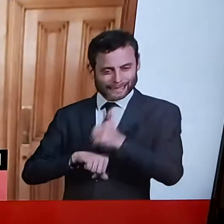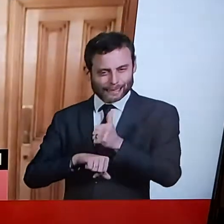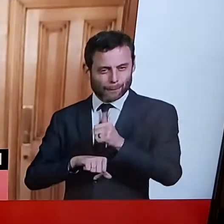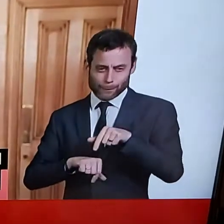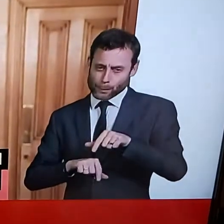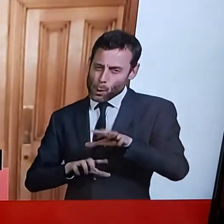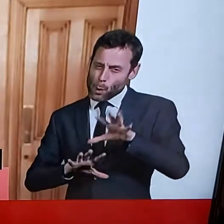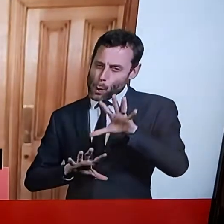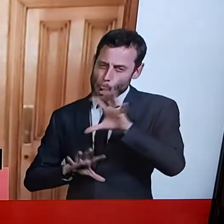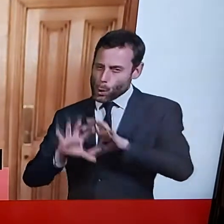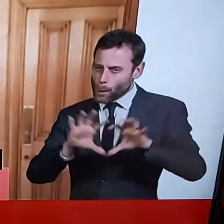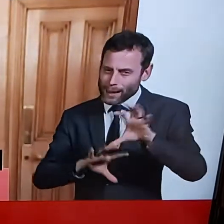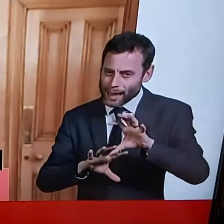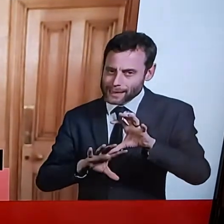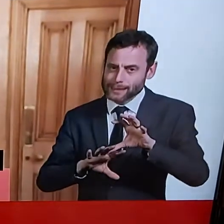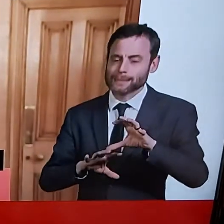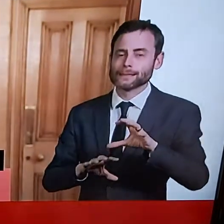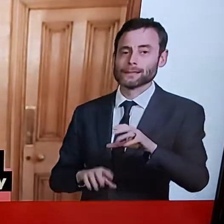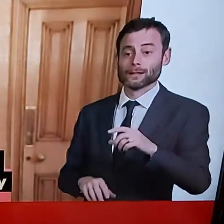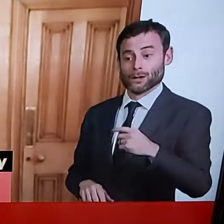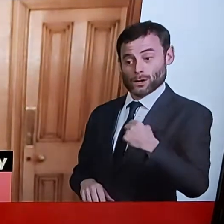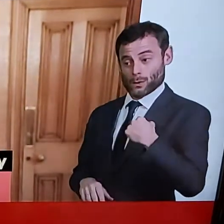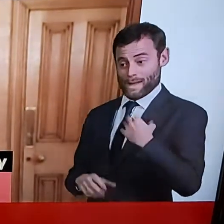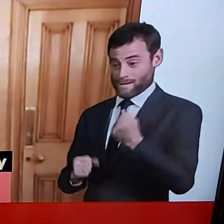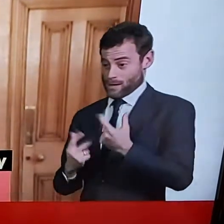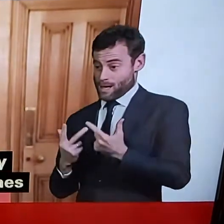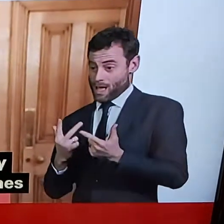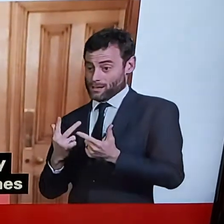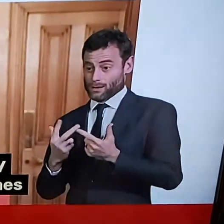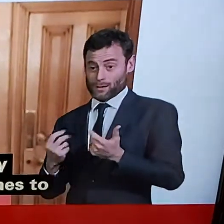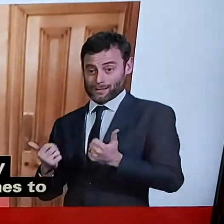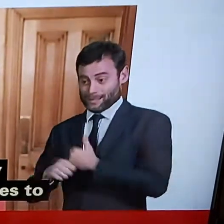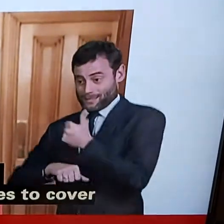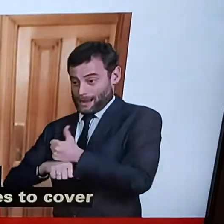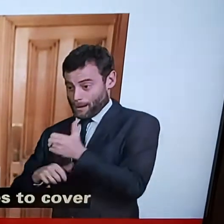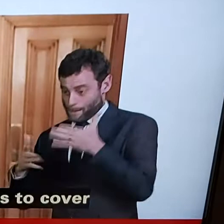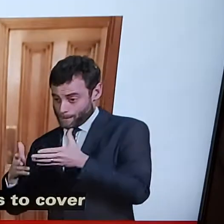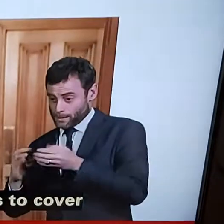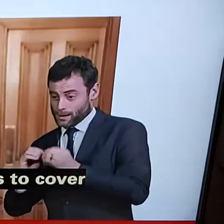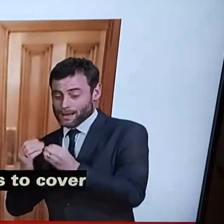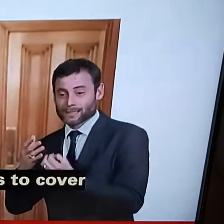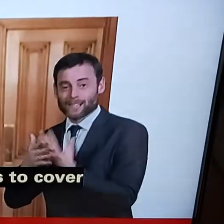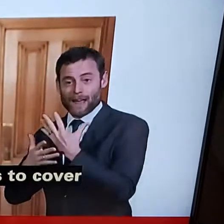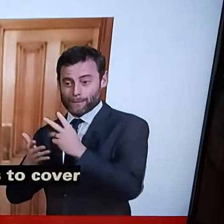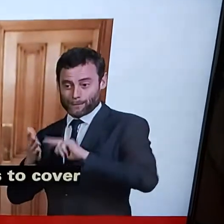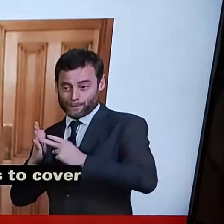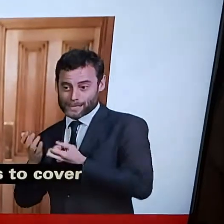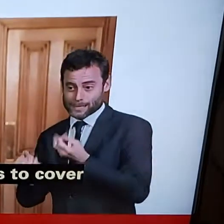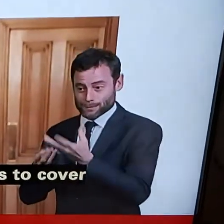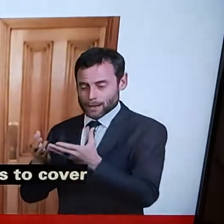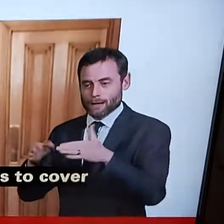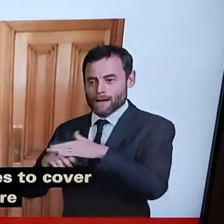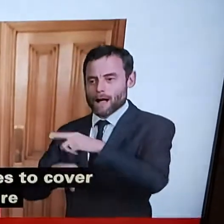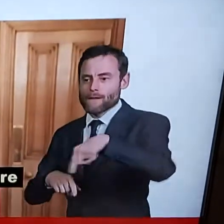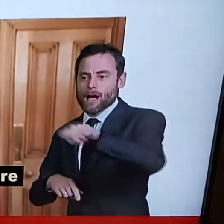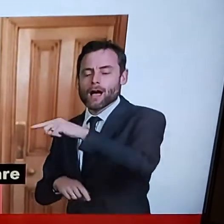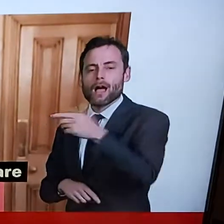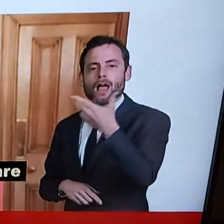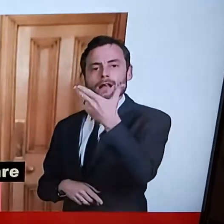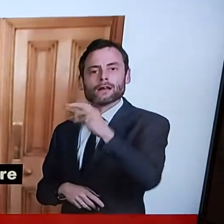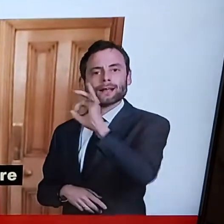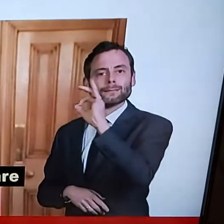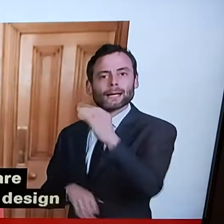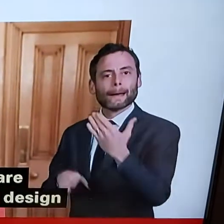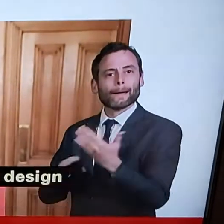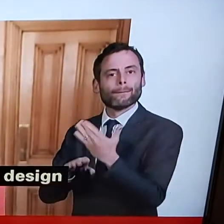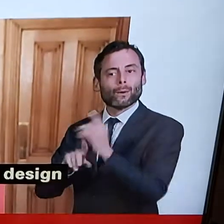new schemes to cover the 90% of the population that are employed. Here, we need to design another scheme on top of that, and we